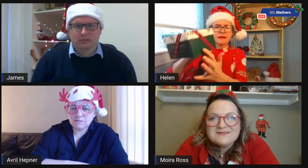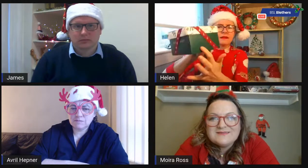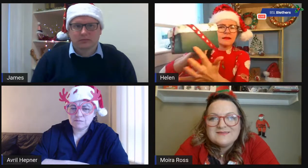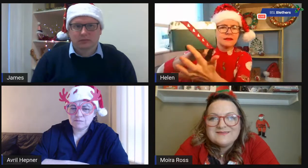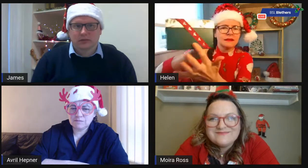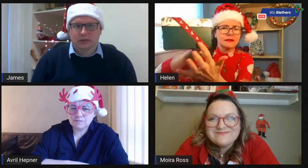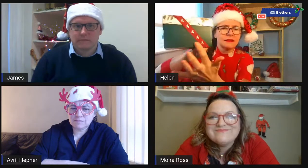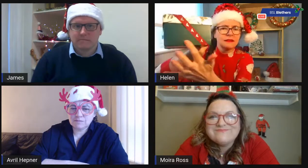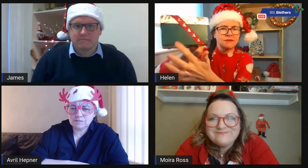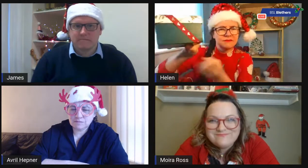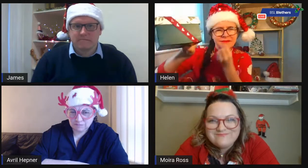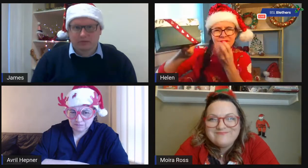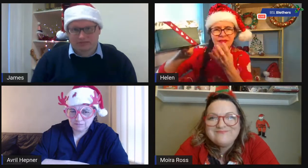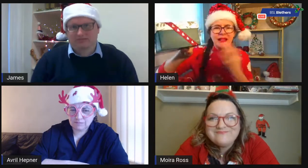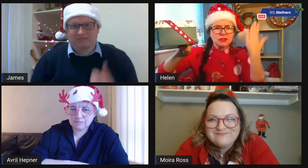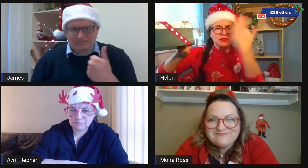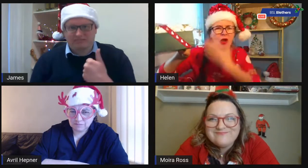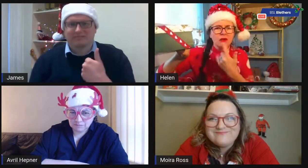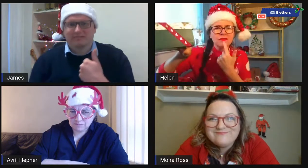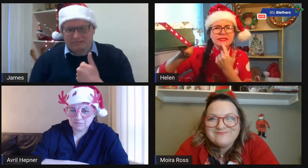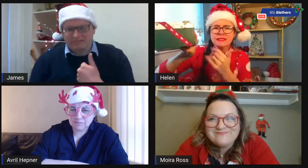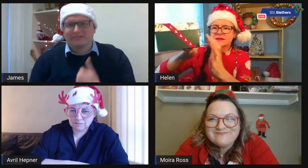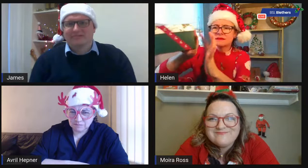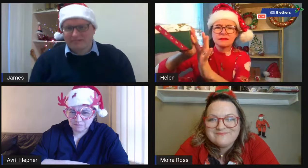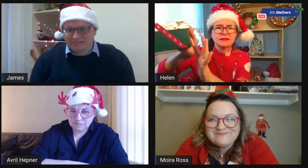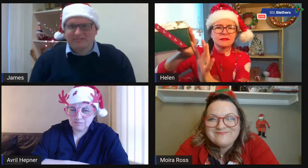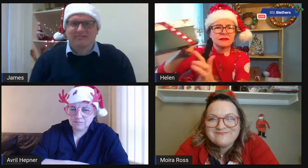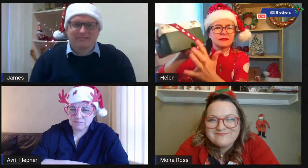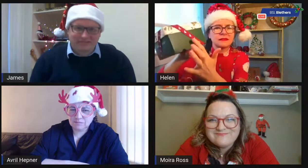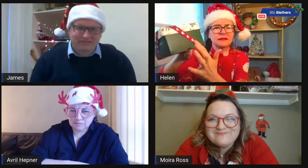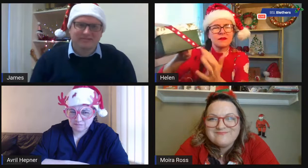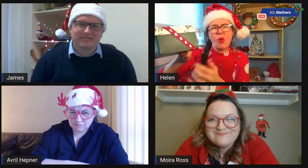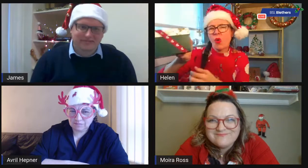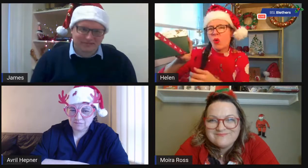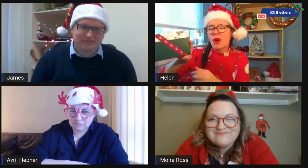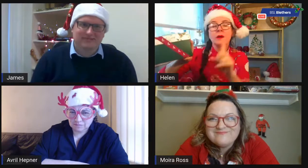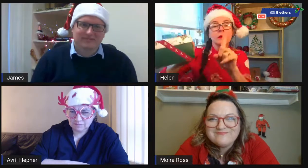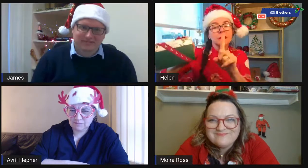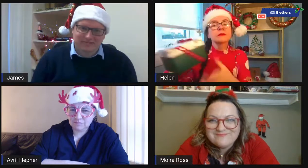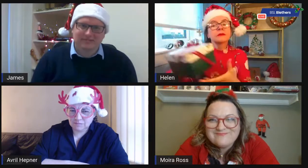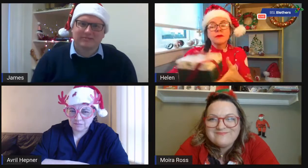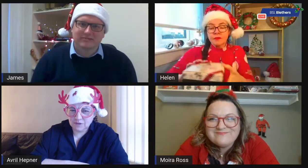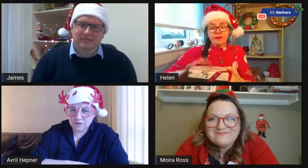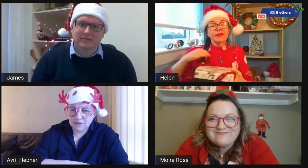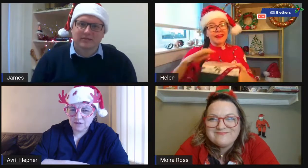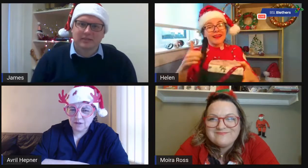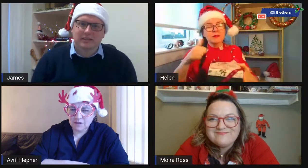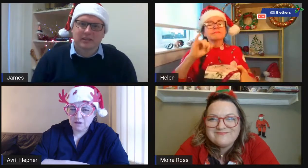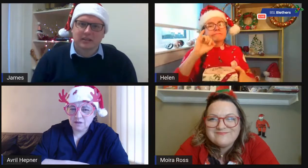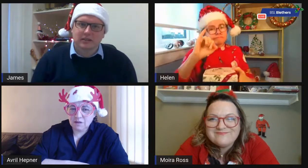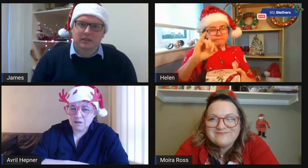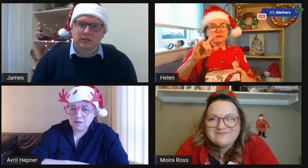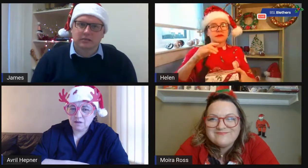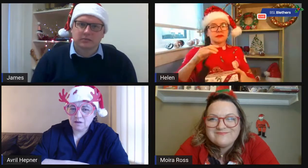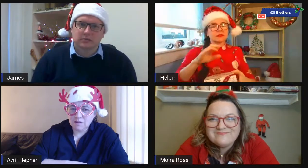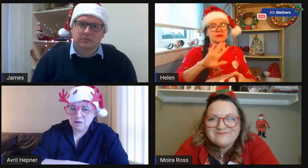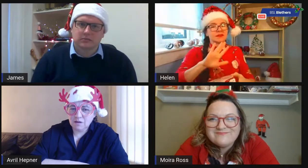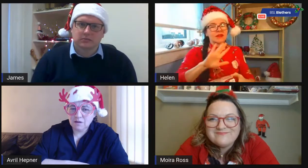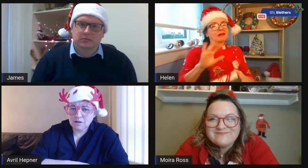now is, that green colour. It's just really dark kind of bottle green. It's a lovely, I love that colour. Anyway,